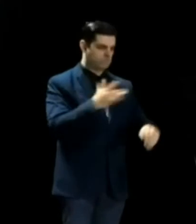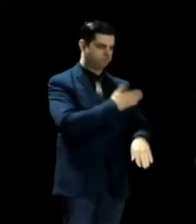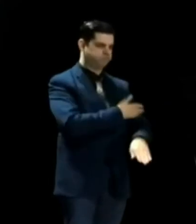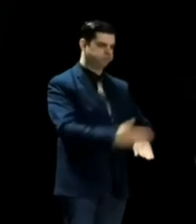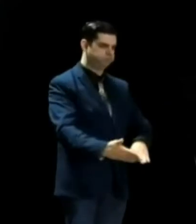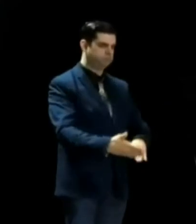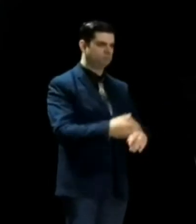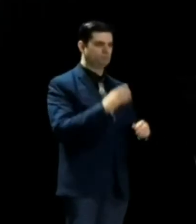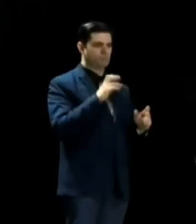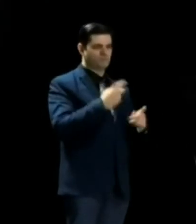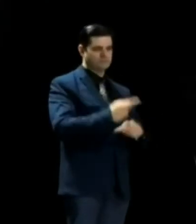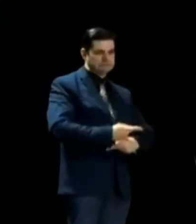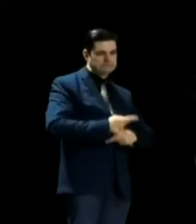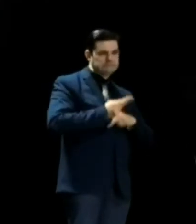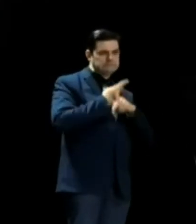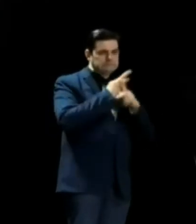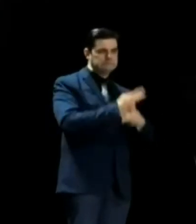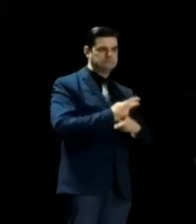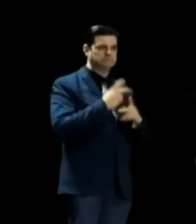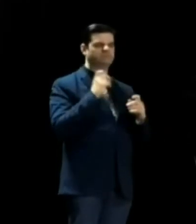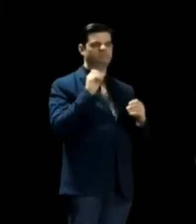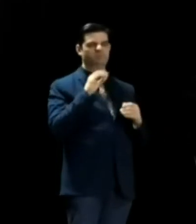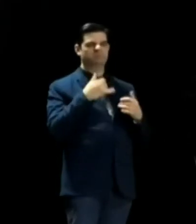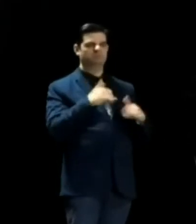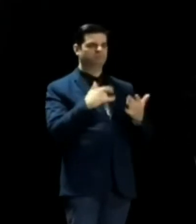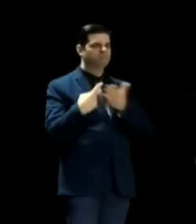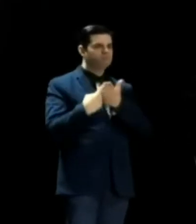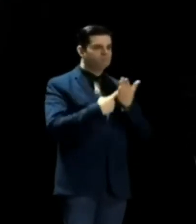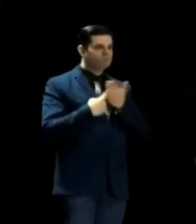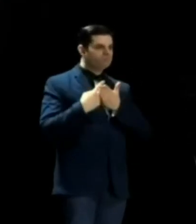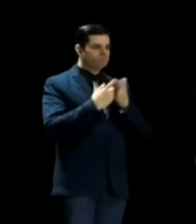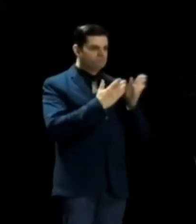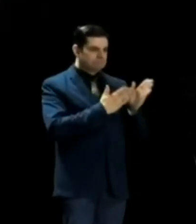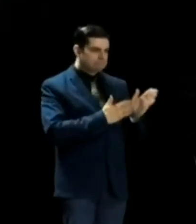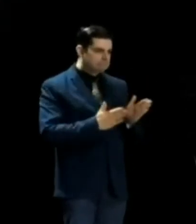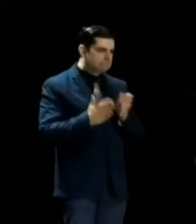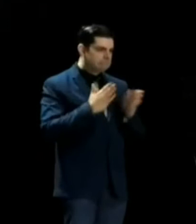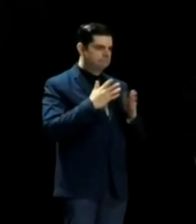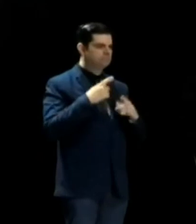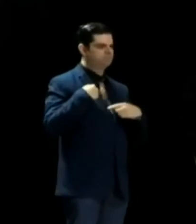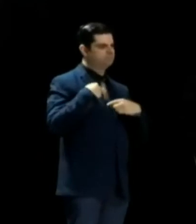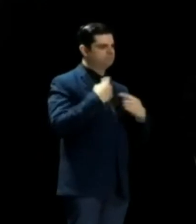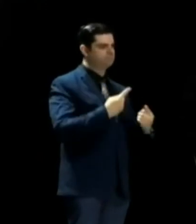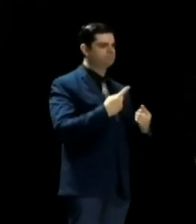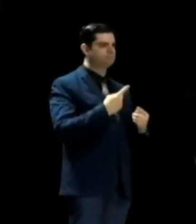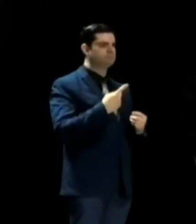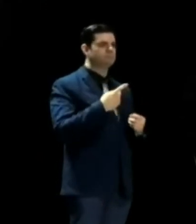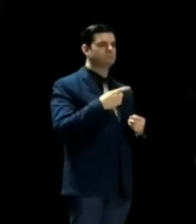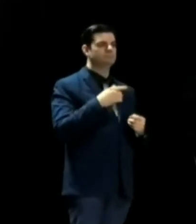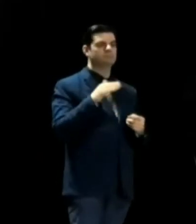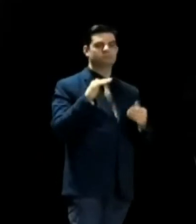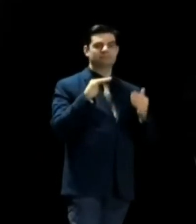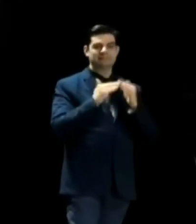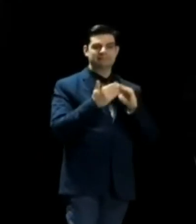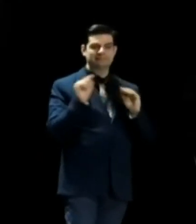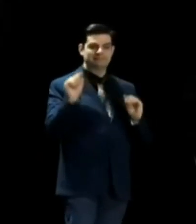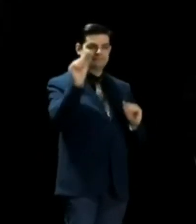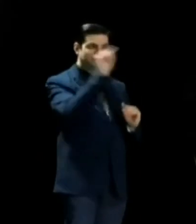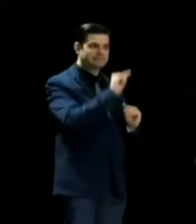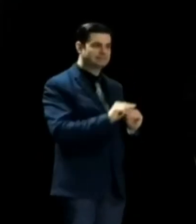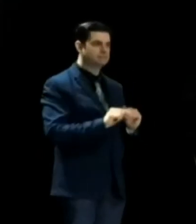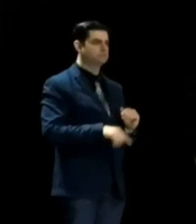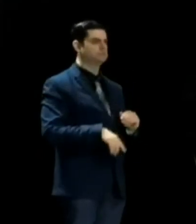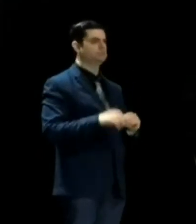take this framework that we've been working on, talk to all of our other counties, talk to the cities within the counties,